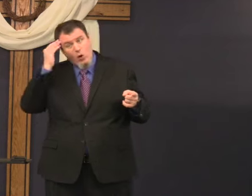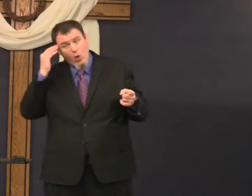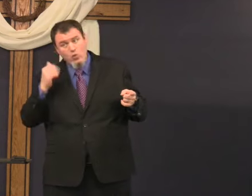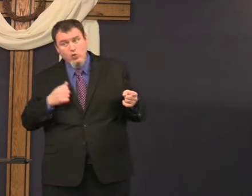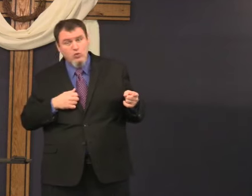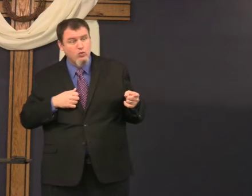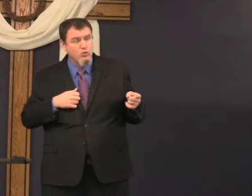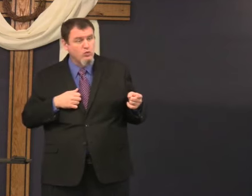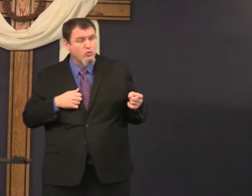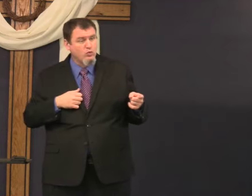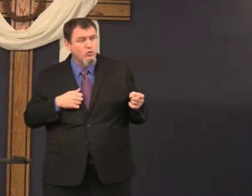Do they know?